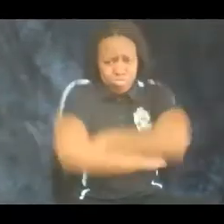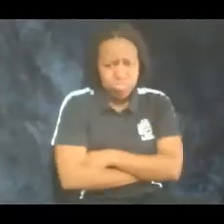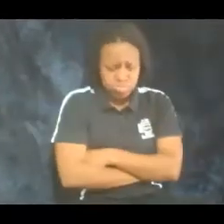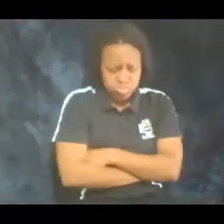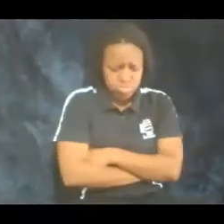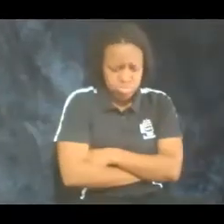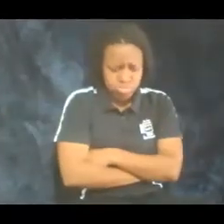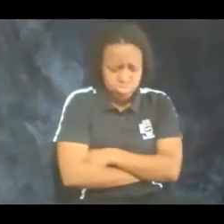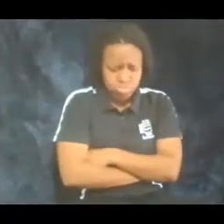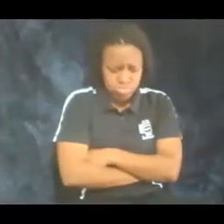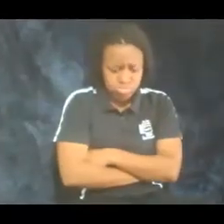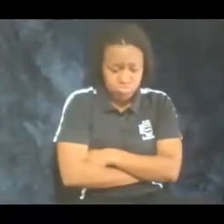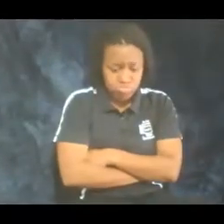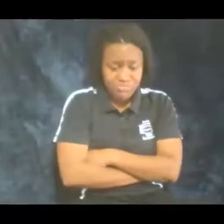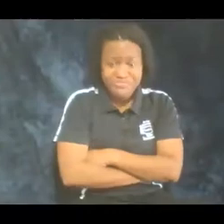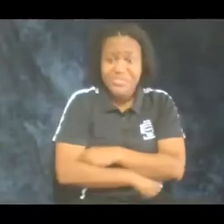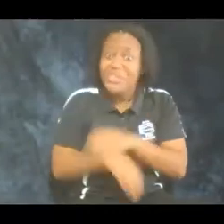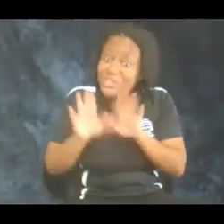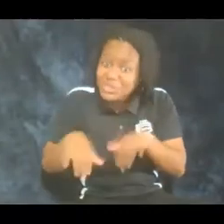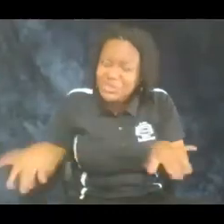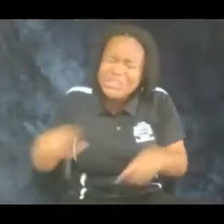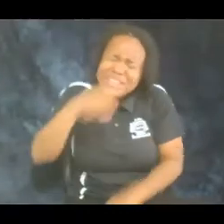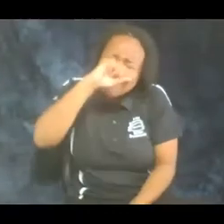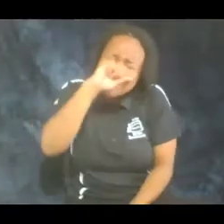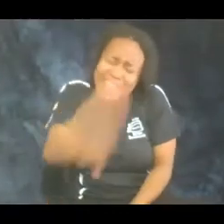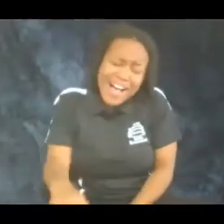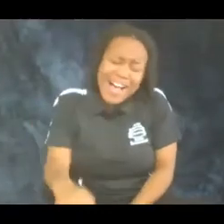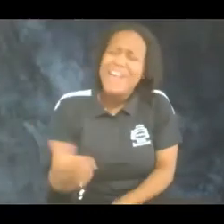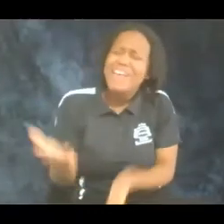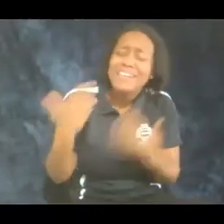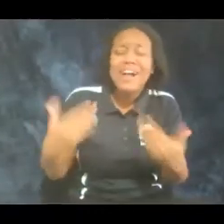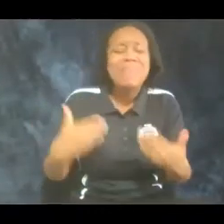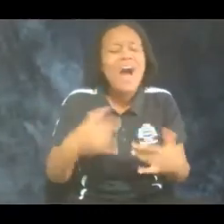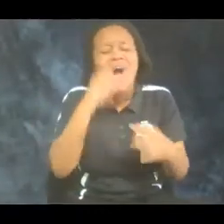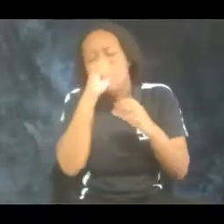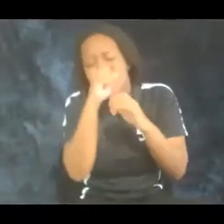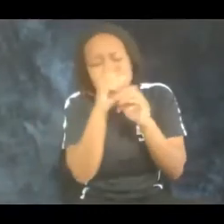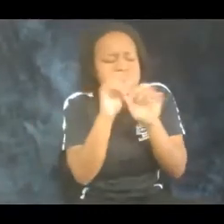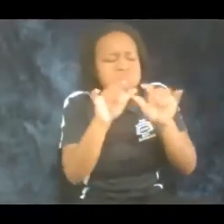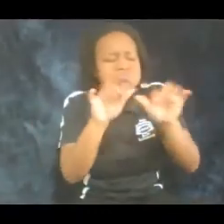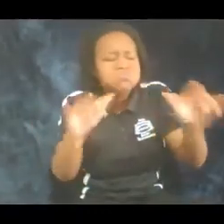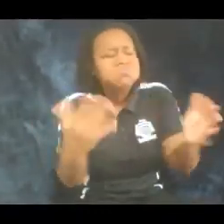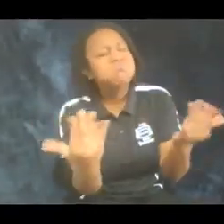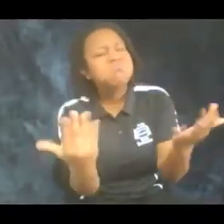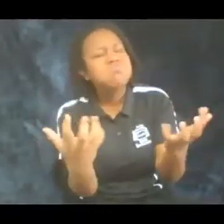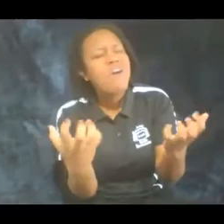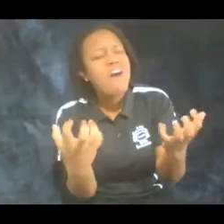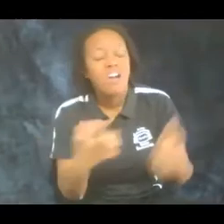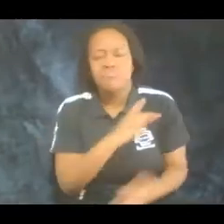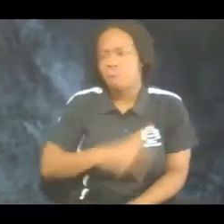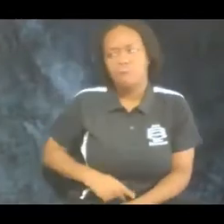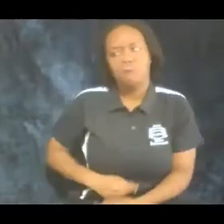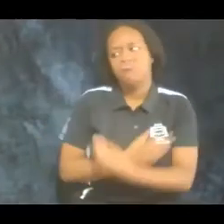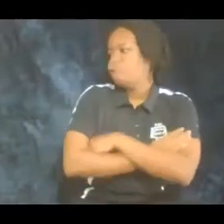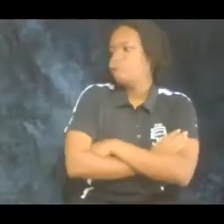The children loved him. "Blow us some bubbles, Cinder," they would shout. But the king was not amused. He'd even put